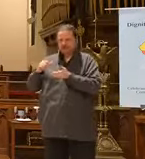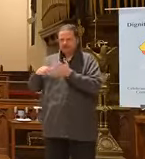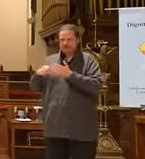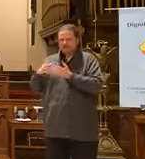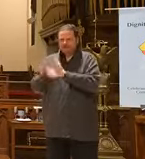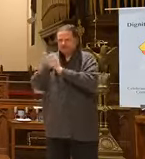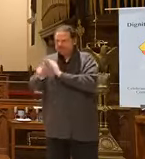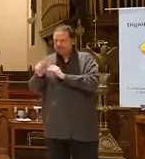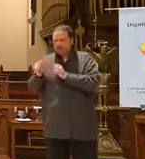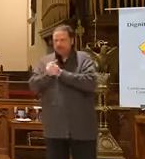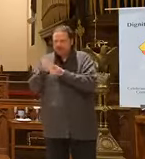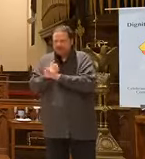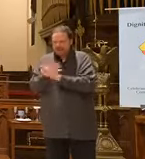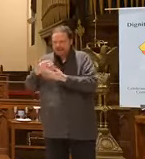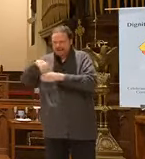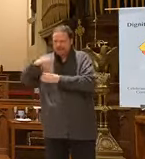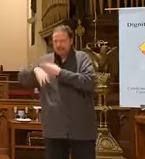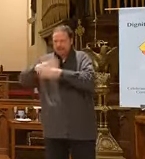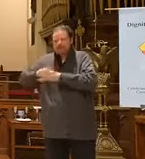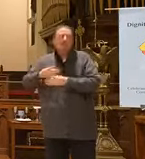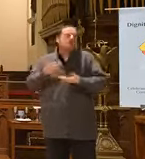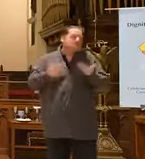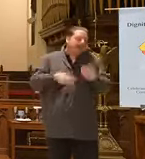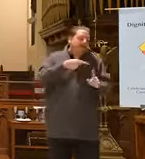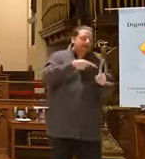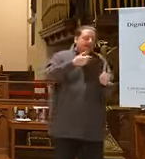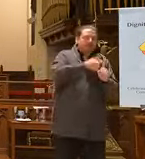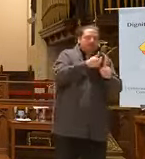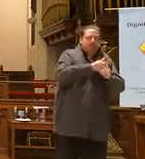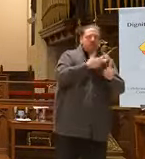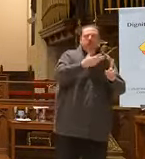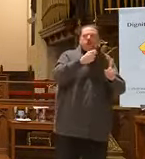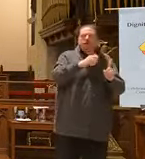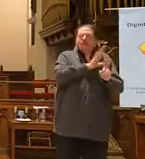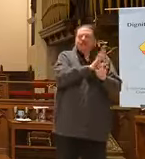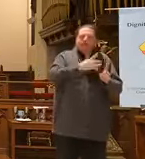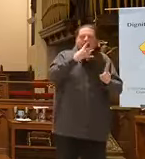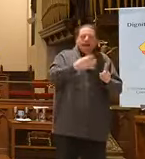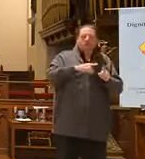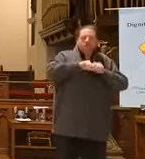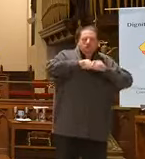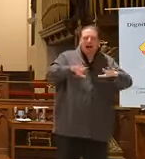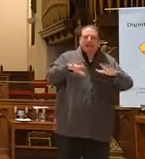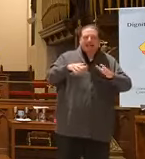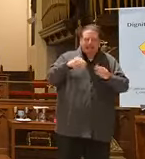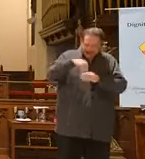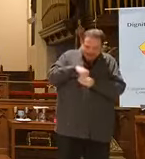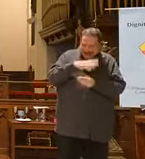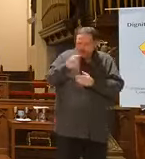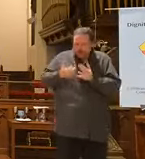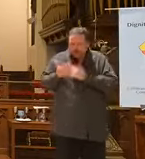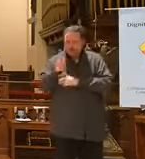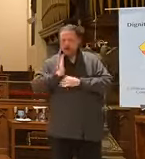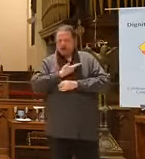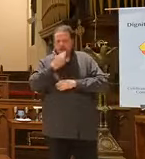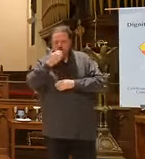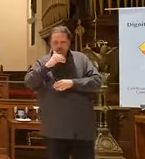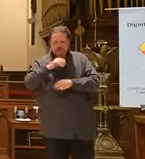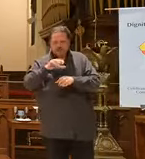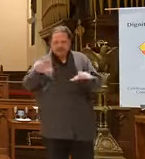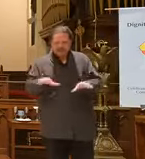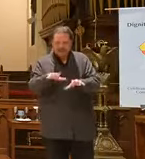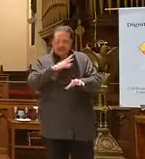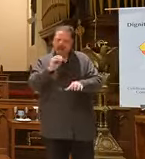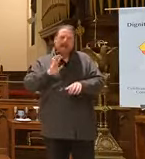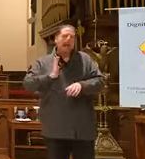Perhaps Jesus wants his light to shine in and through both our good deeds and our failings